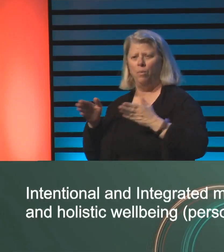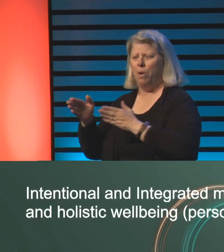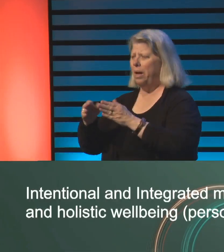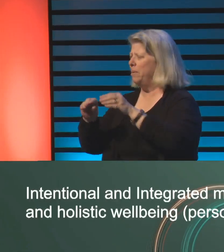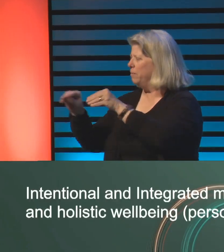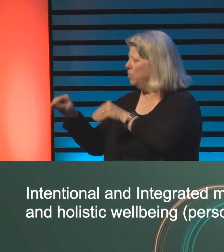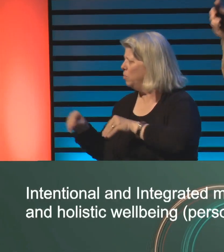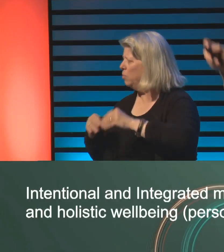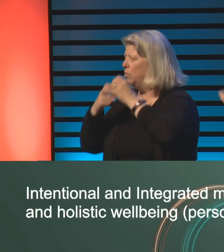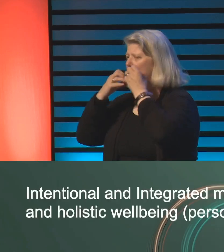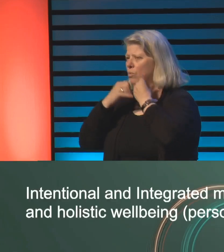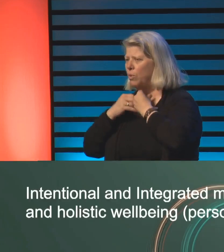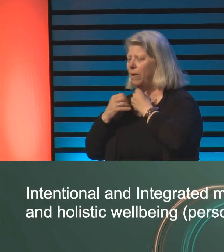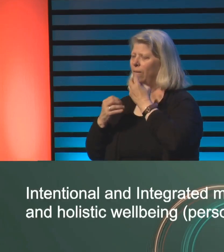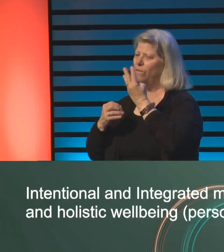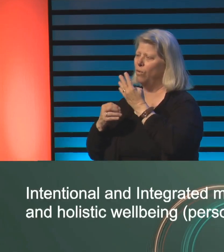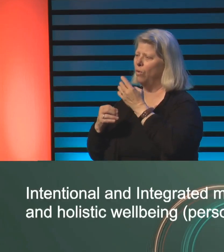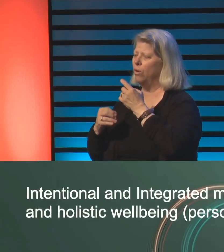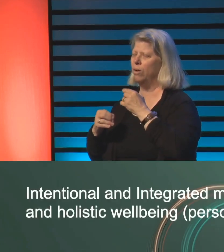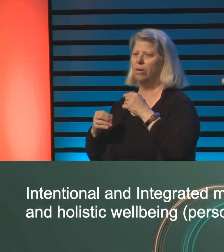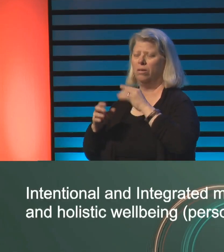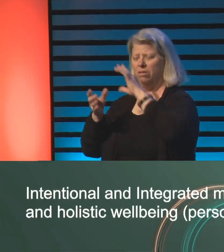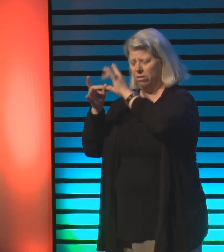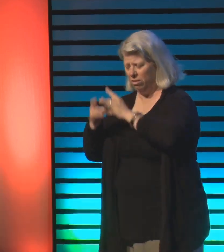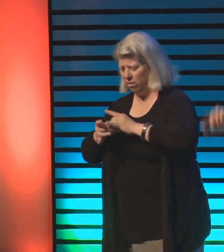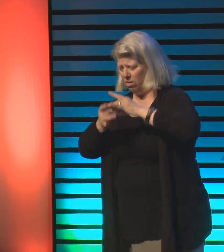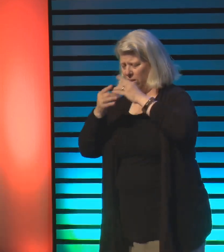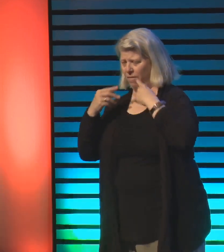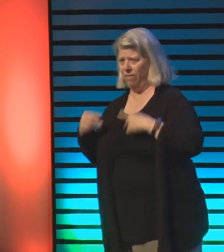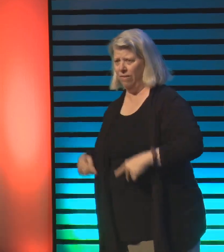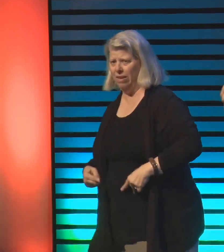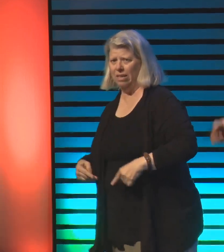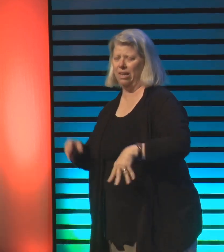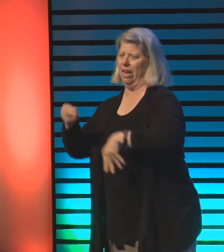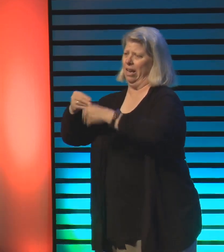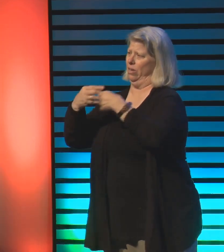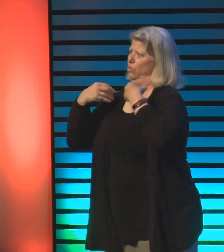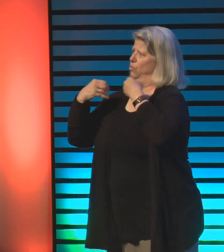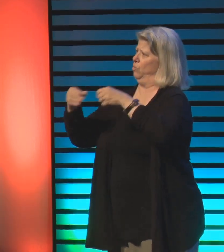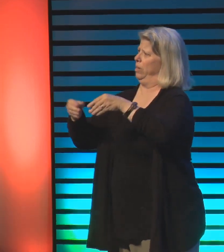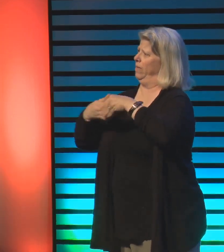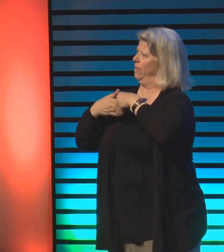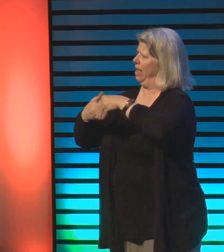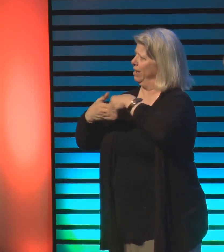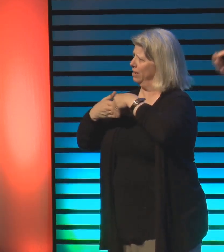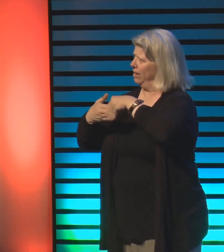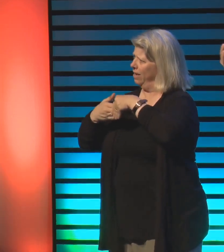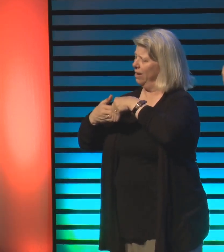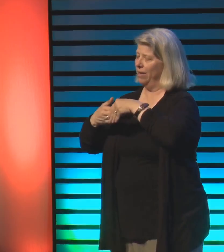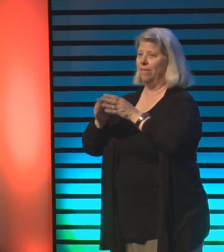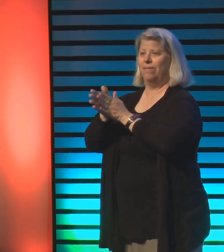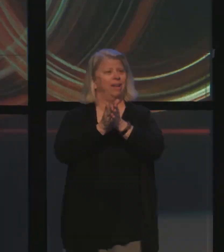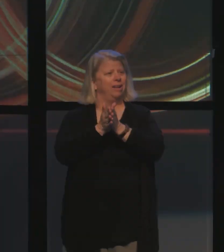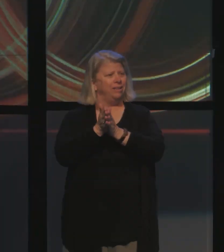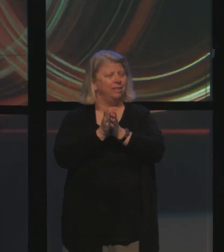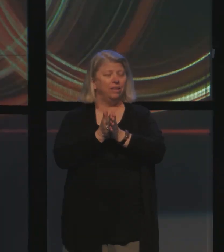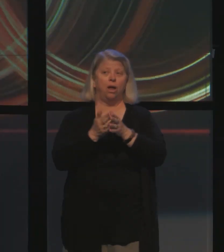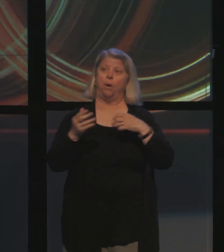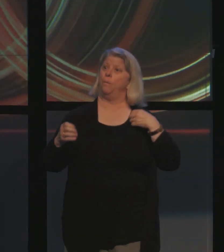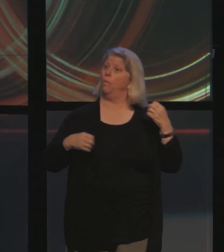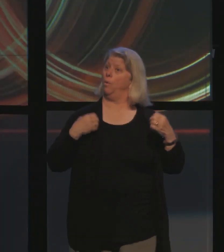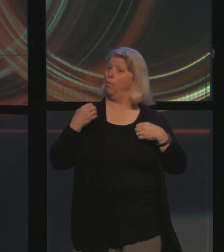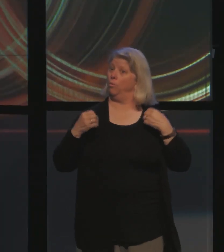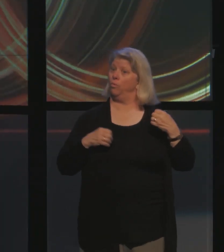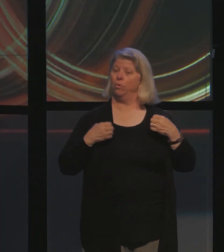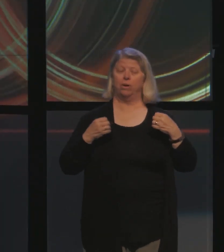movement that embraces these 4 quadrants. Physically, it'll enhance your strength, your flexibility, your vitality. Emotionally,